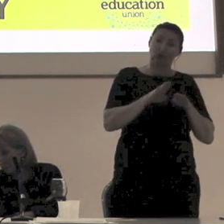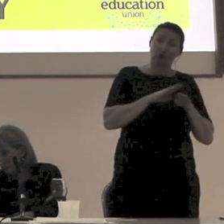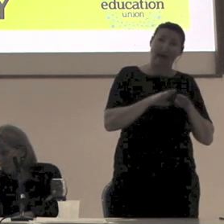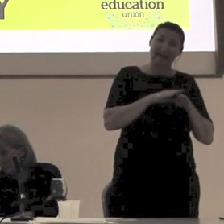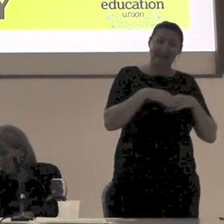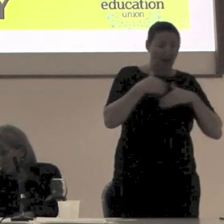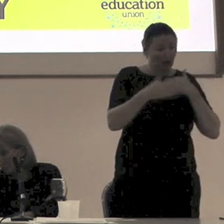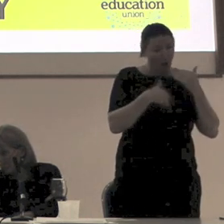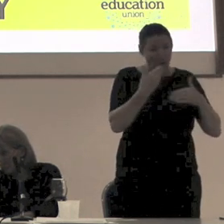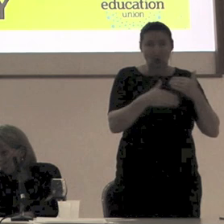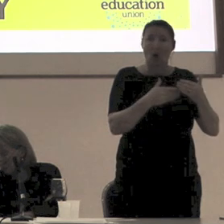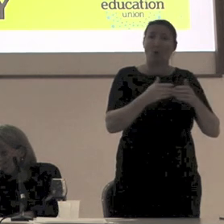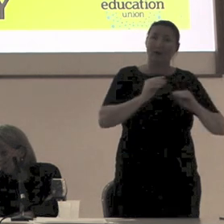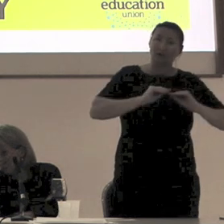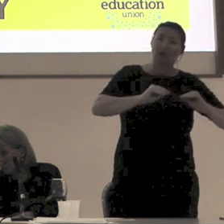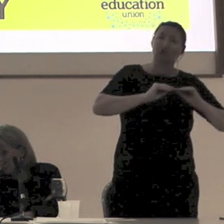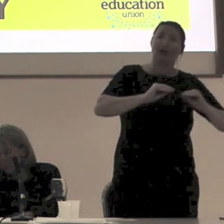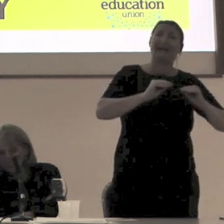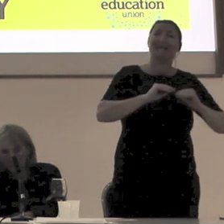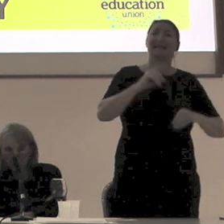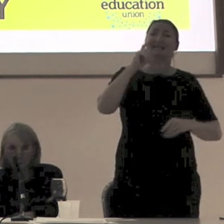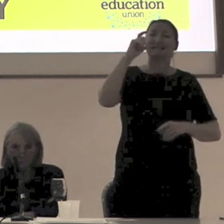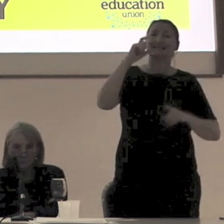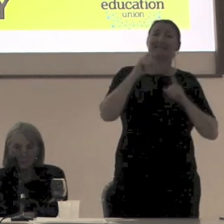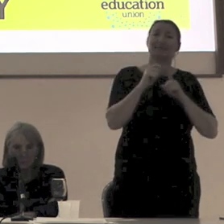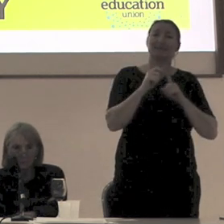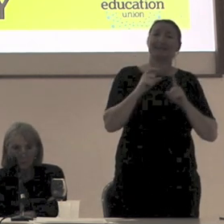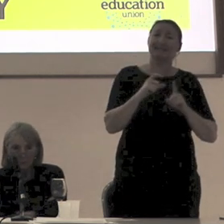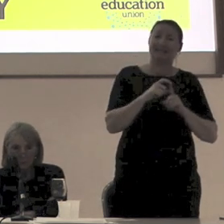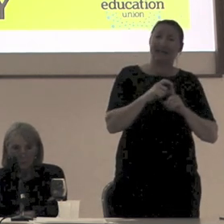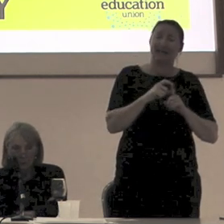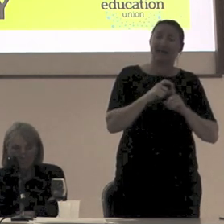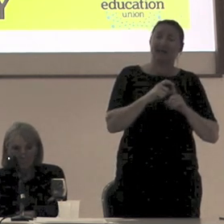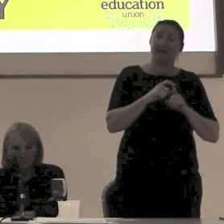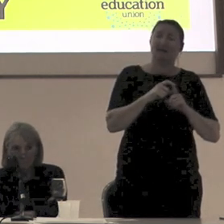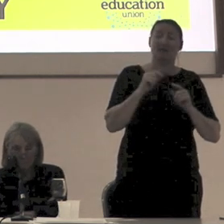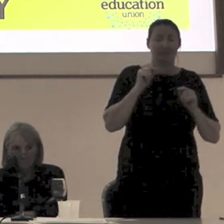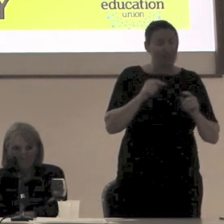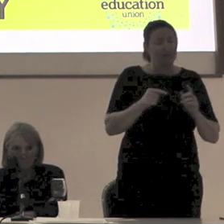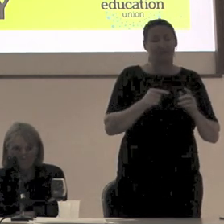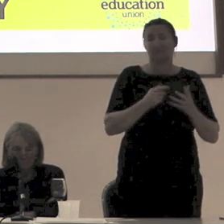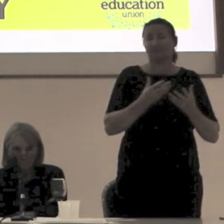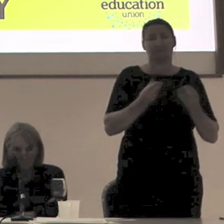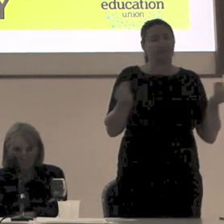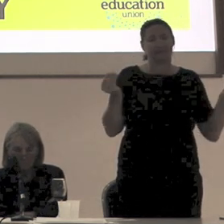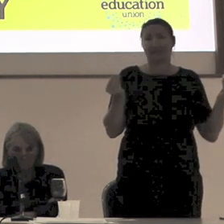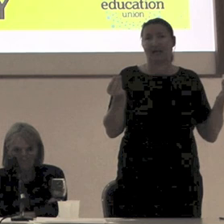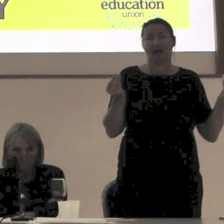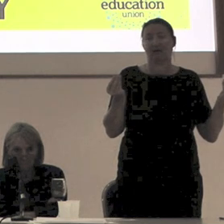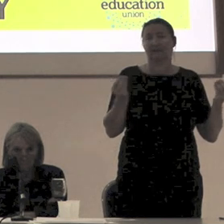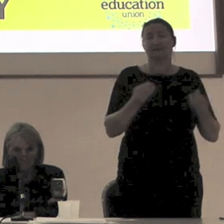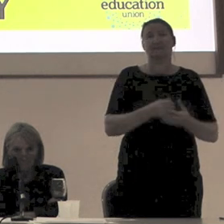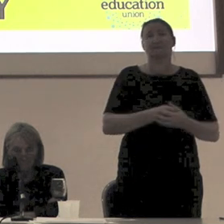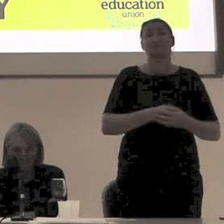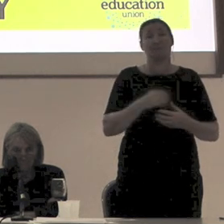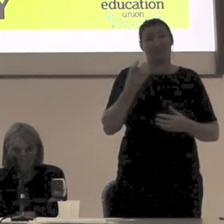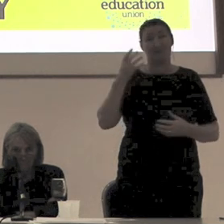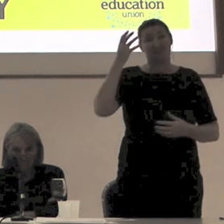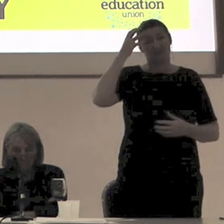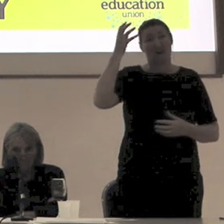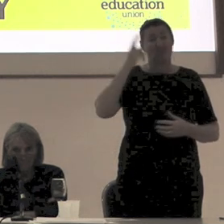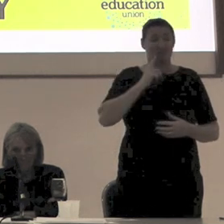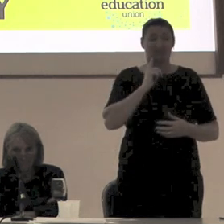CPD, which allows professional discussion, something that has been widely neglected by this